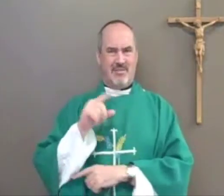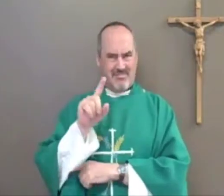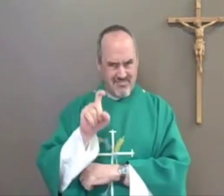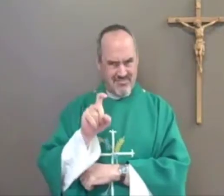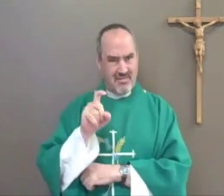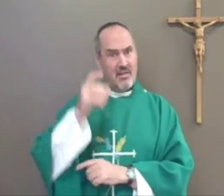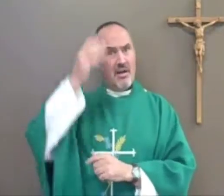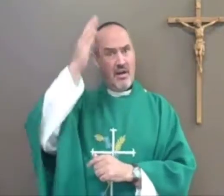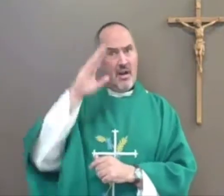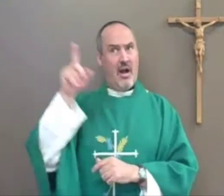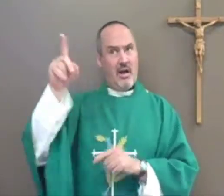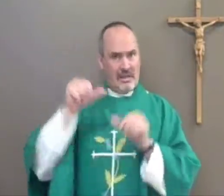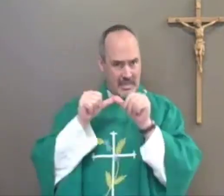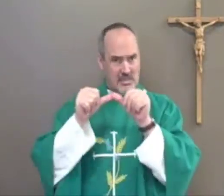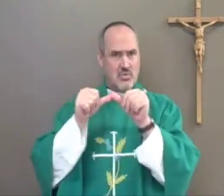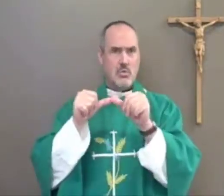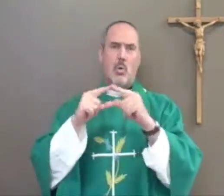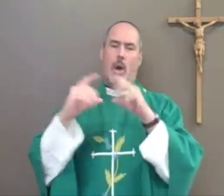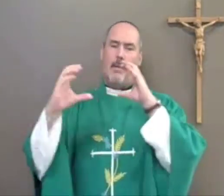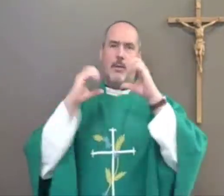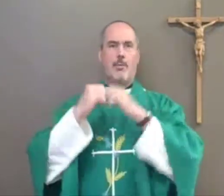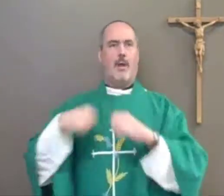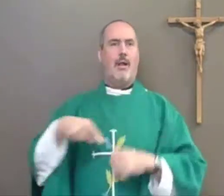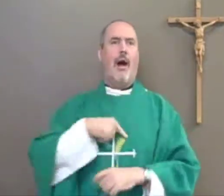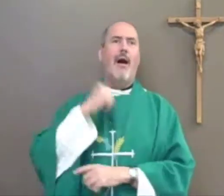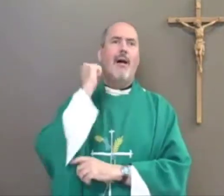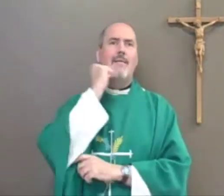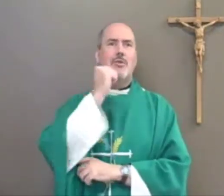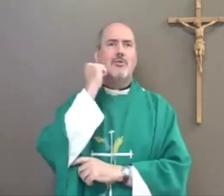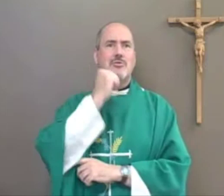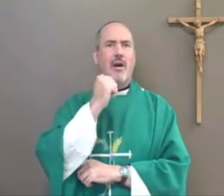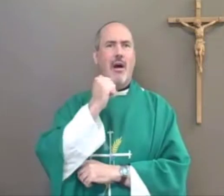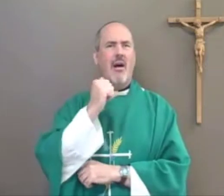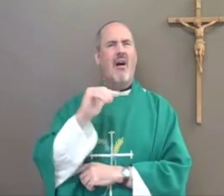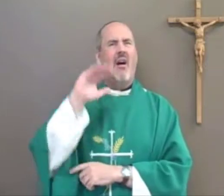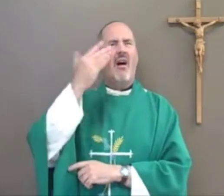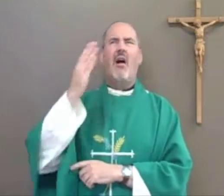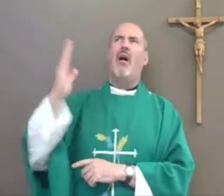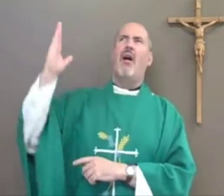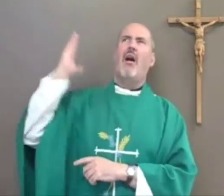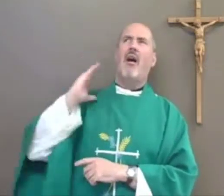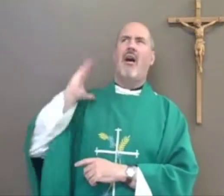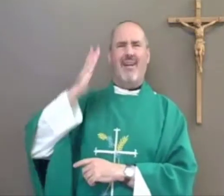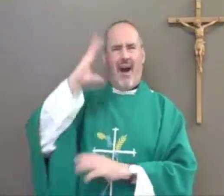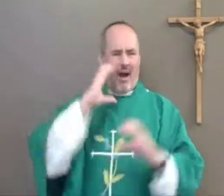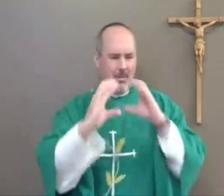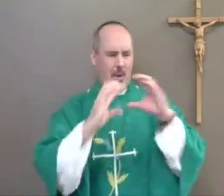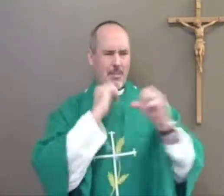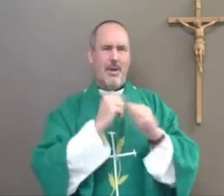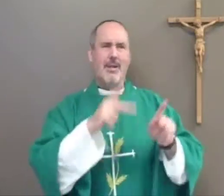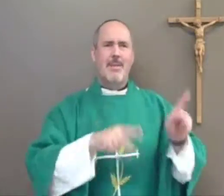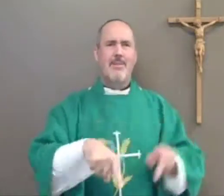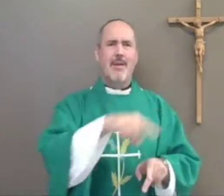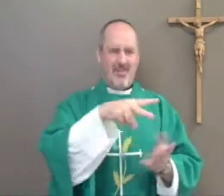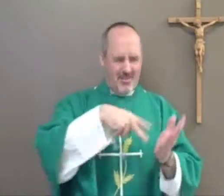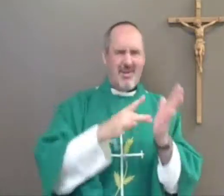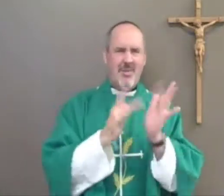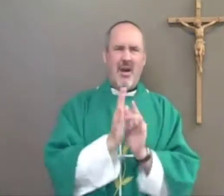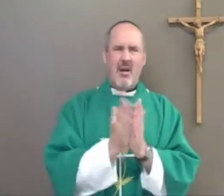A lot of people ask me if God continues to communicate with us every single day, like he did to